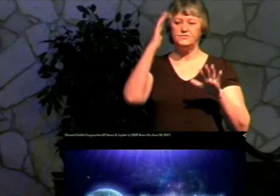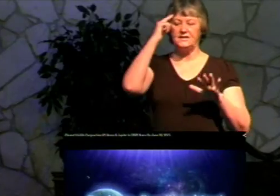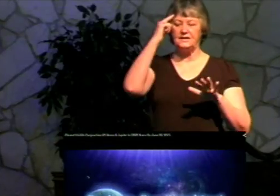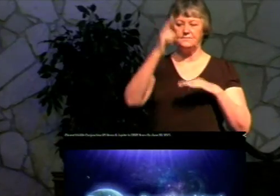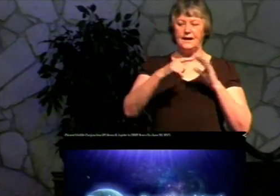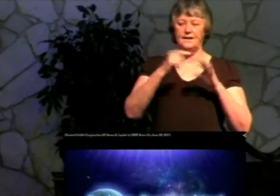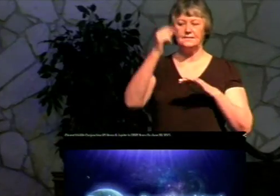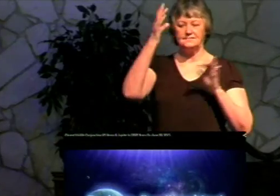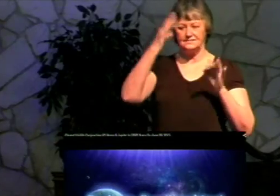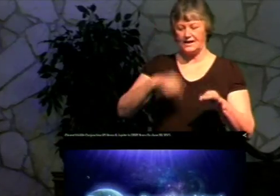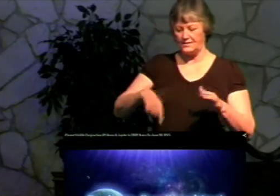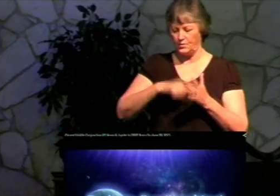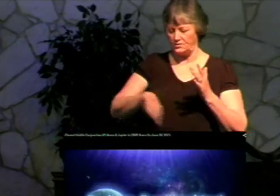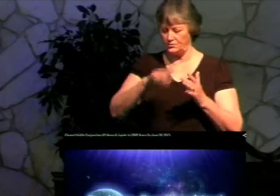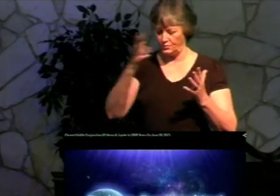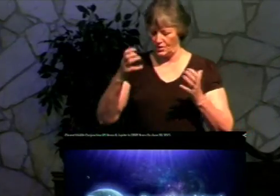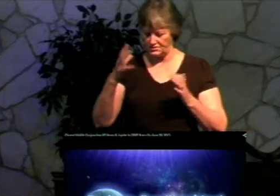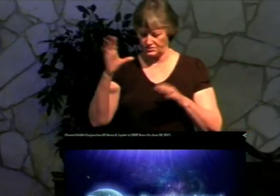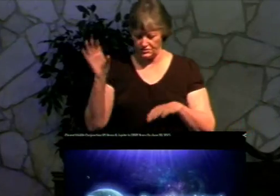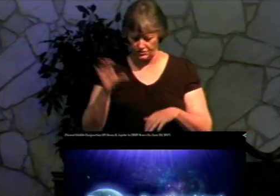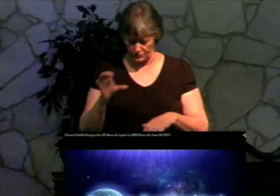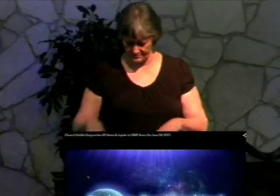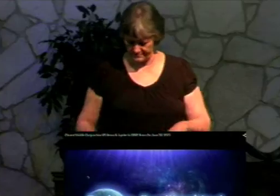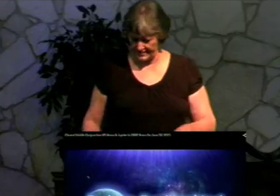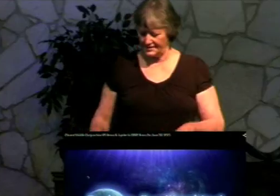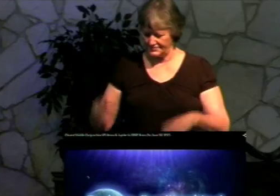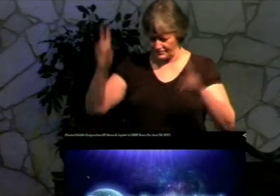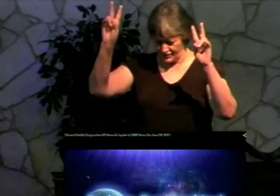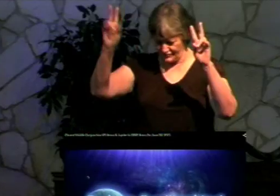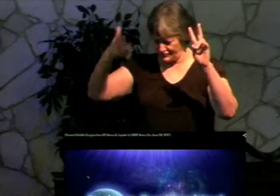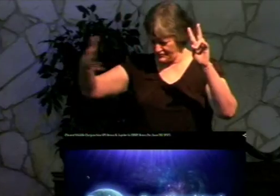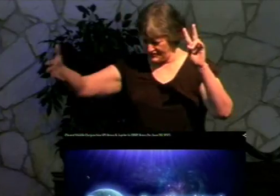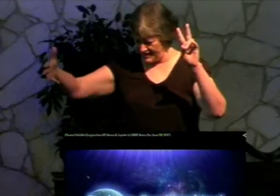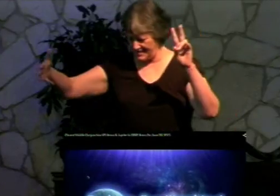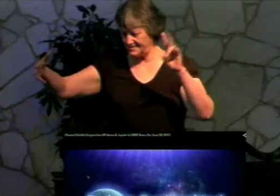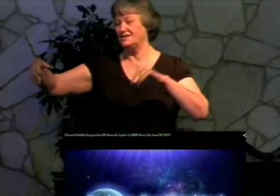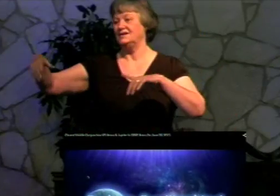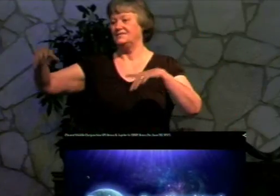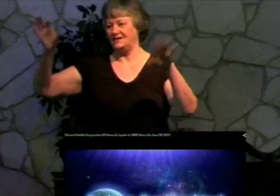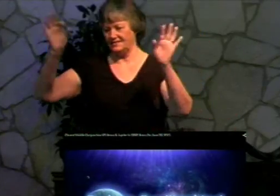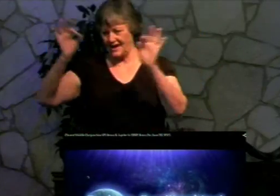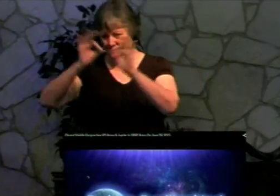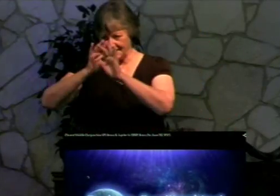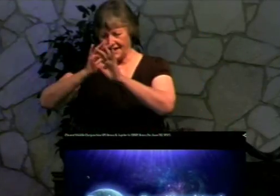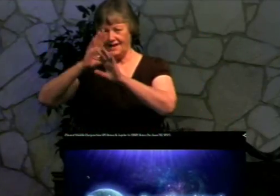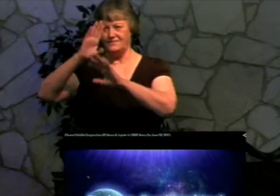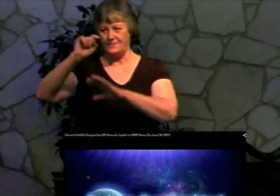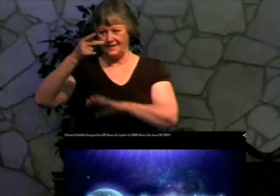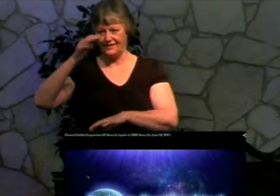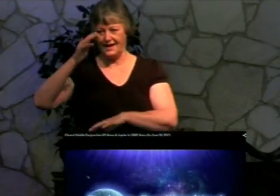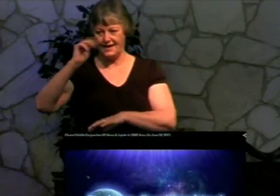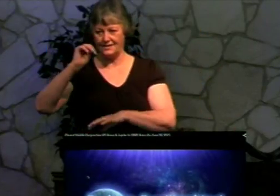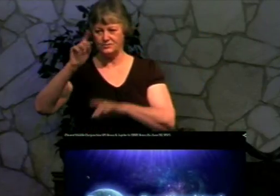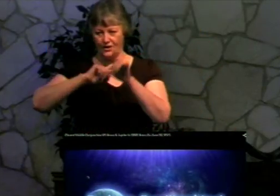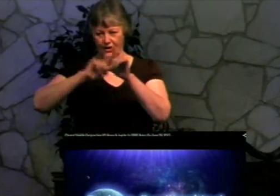think about it and decide what you want to do. So those two things, The alignment of the Bethlehem star